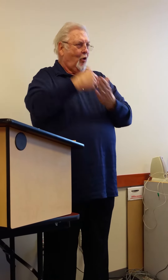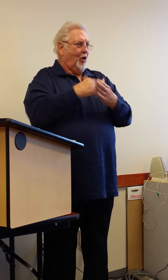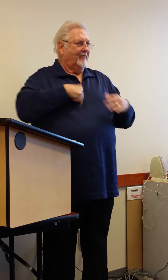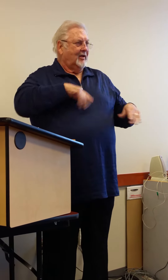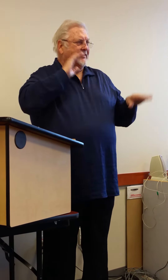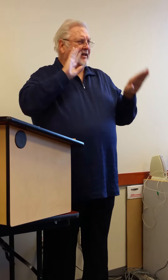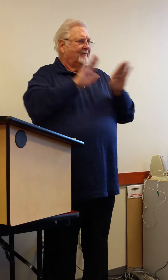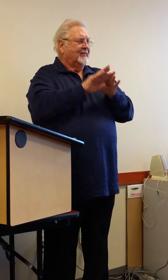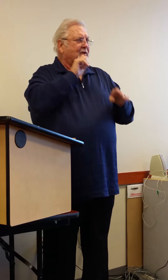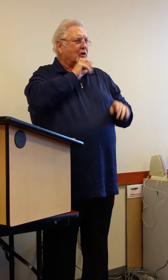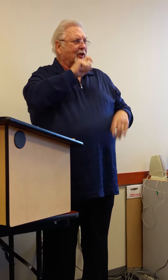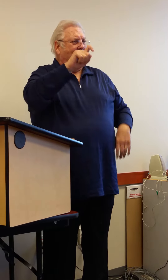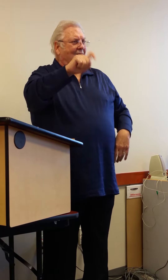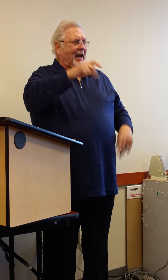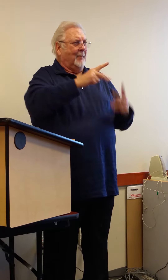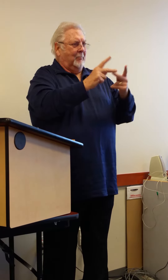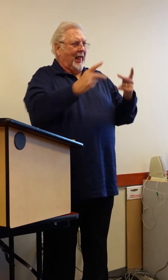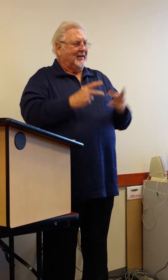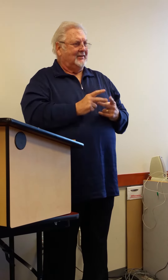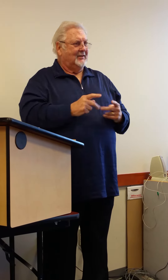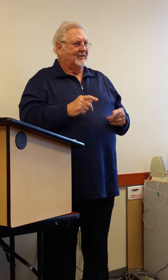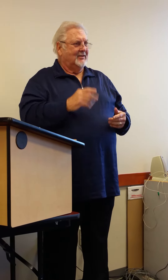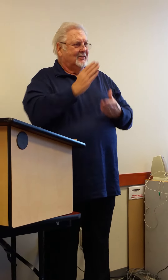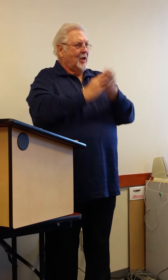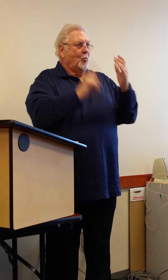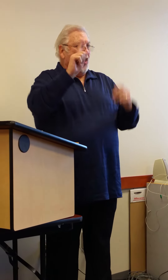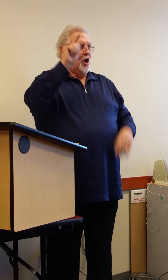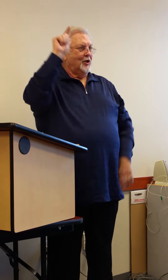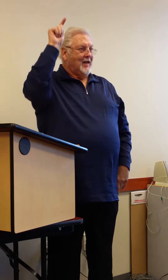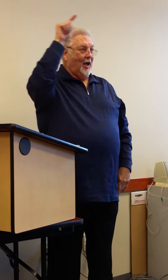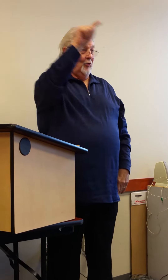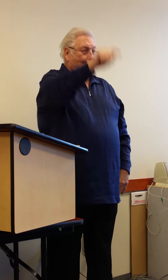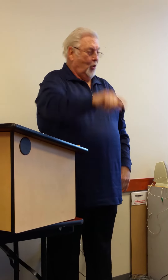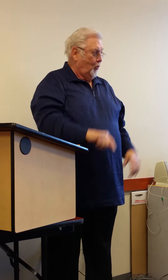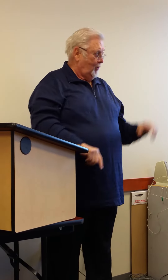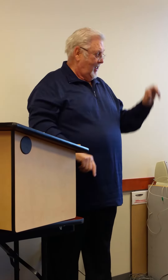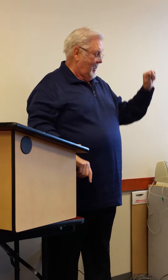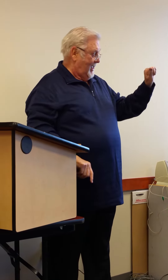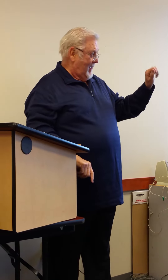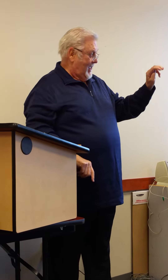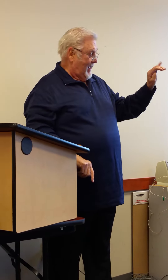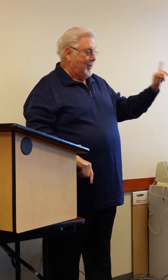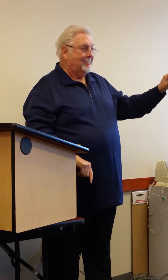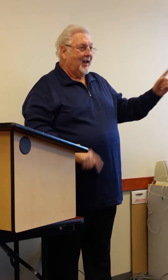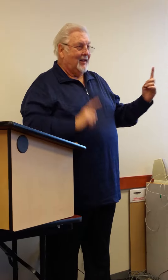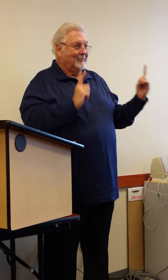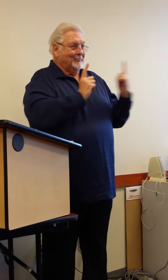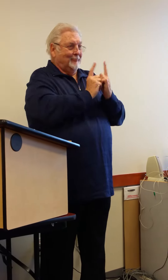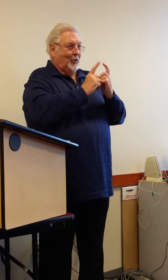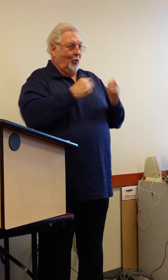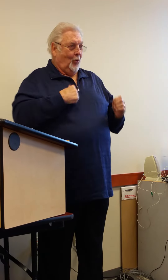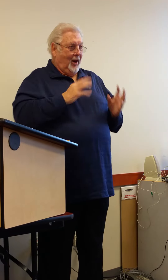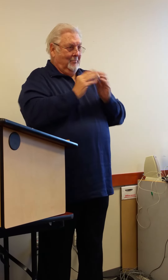That's such a key part of our deaf senior citizens. We need a place. We need a place down the road where Amy came